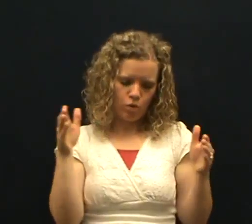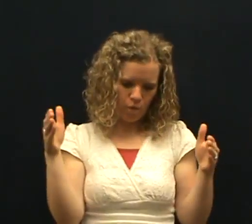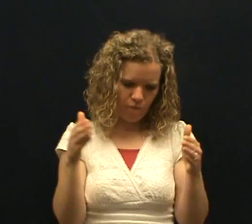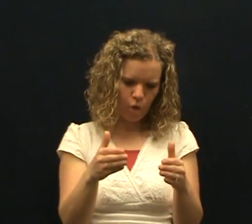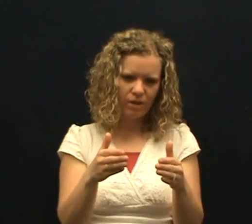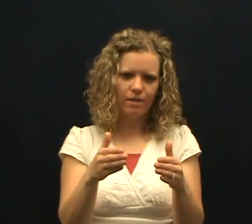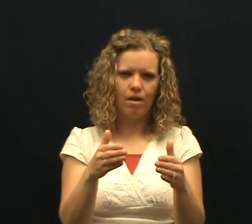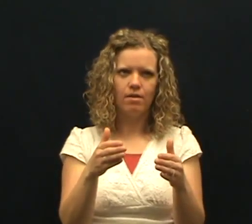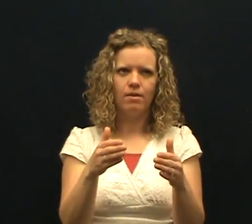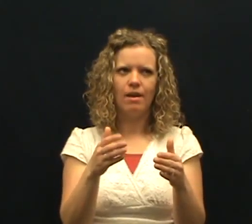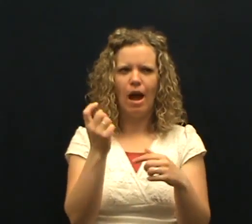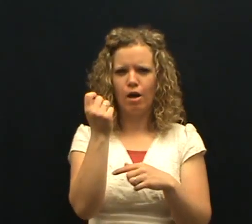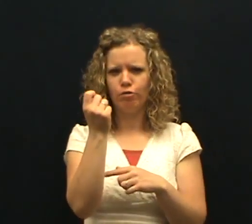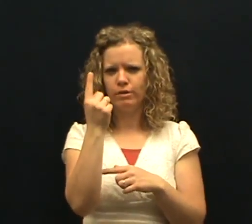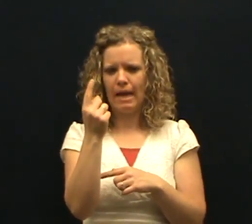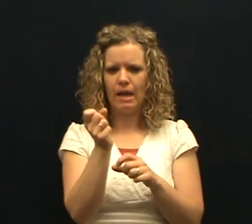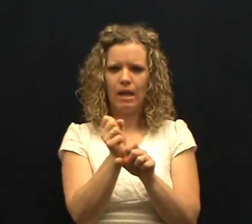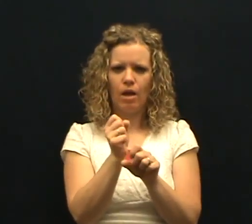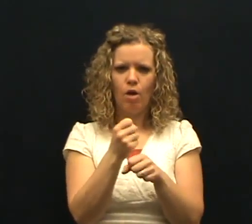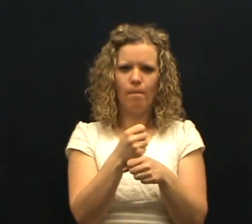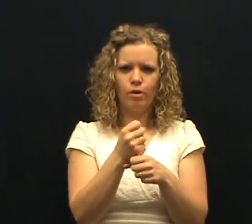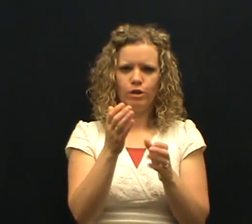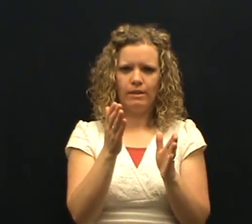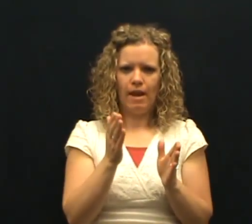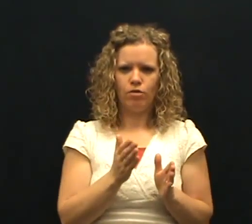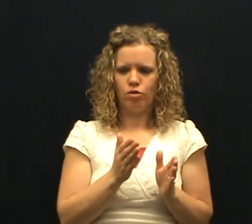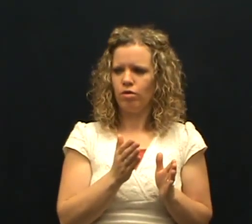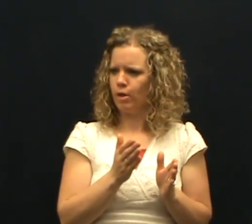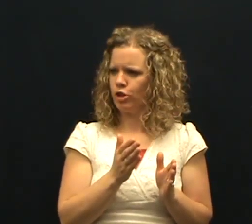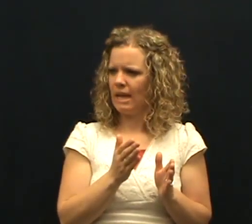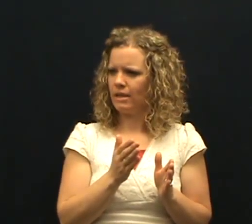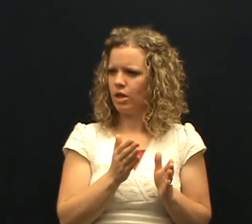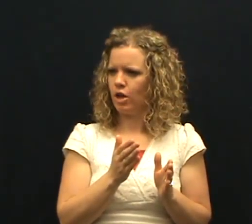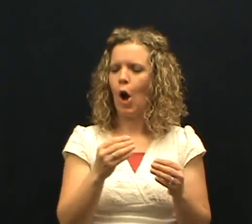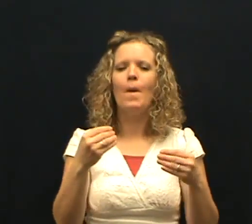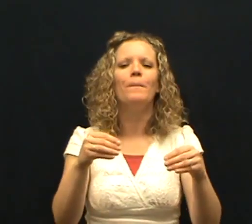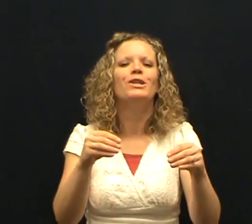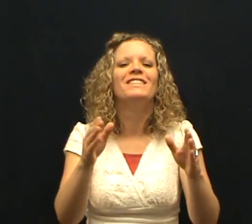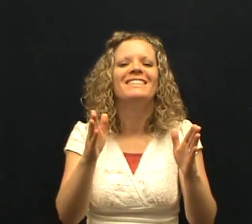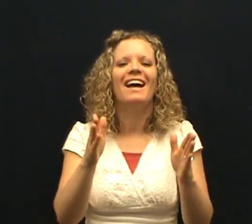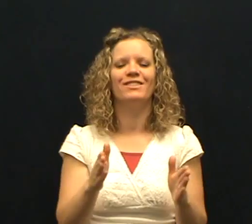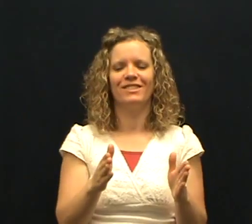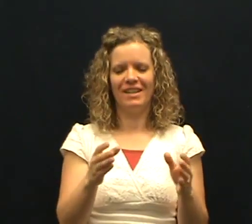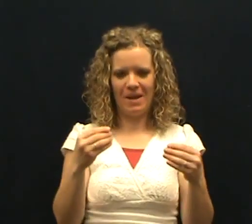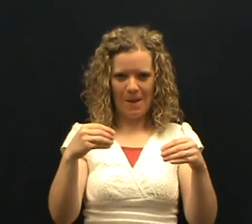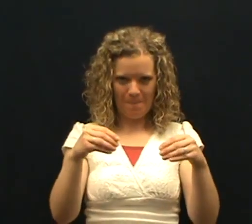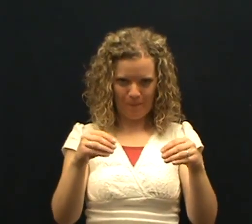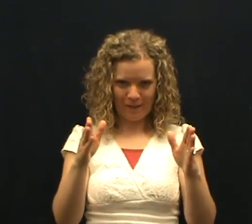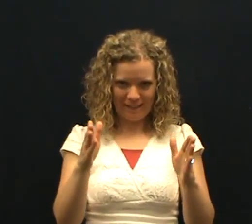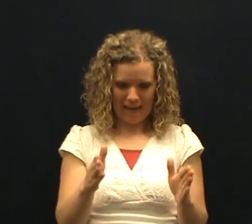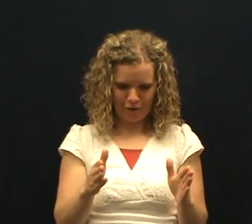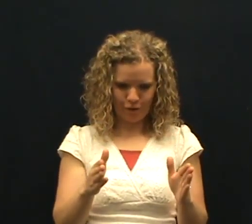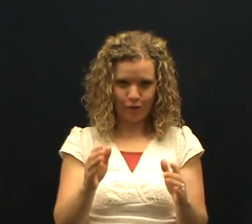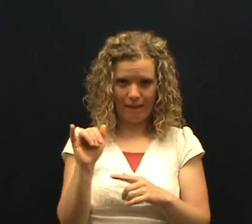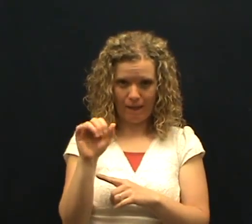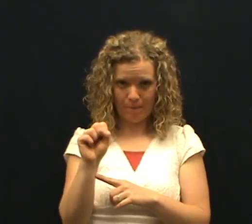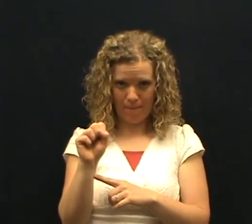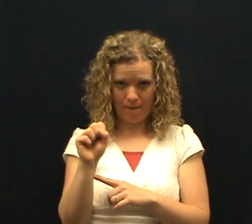understand a merchandiser's multi-step income statement. What's different about a merchandiser's income statement is that we have